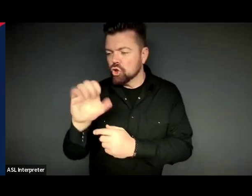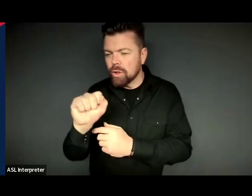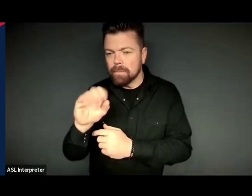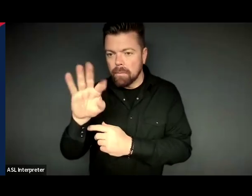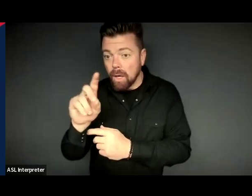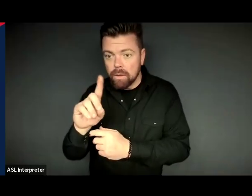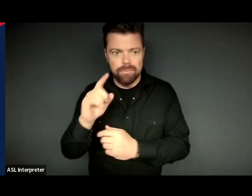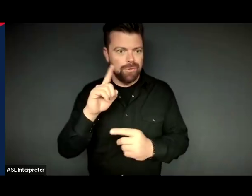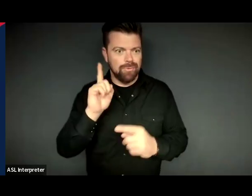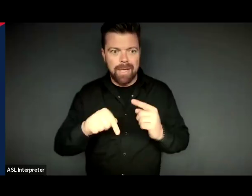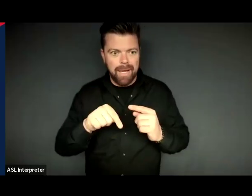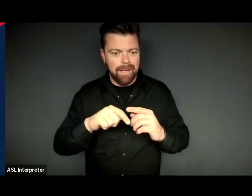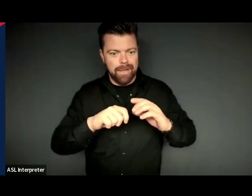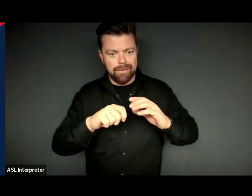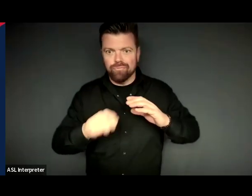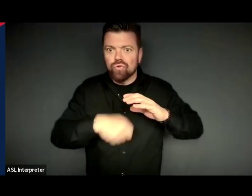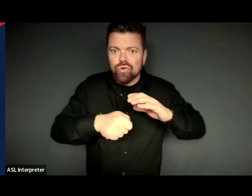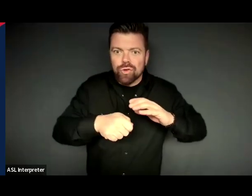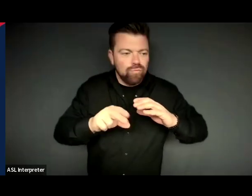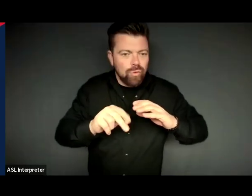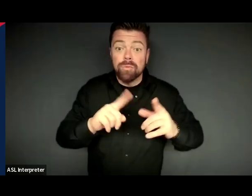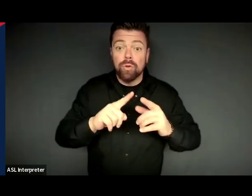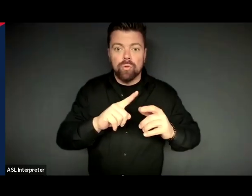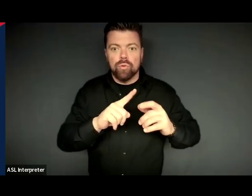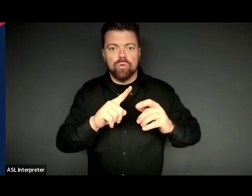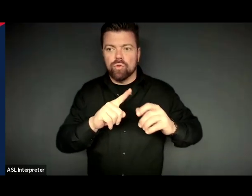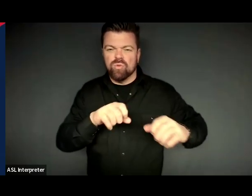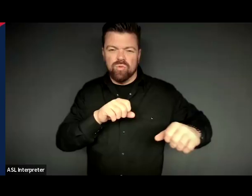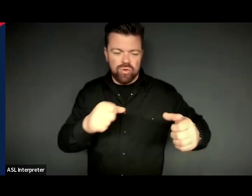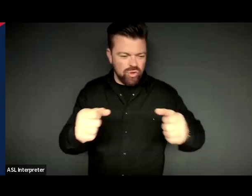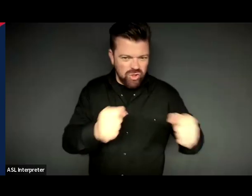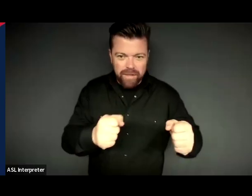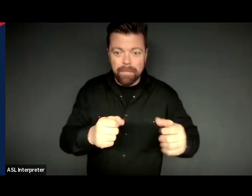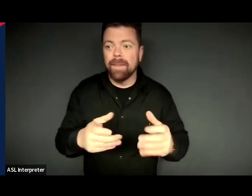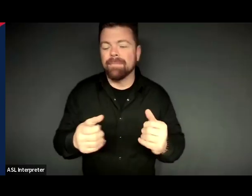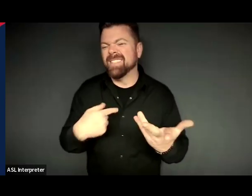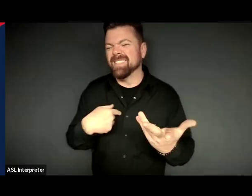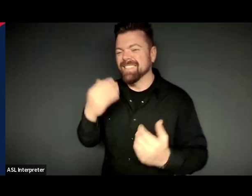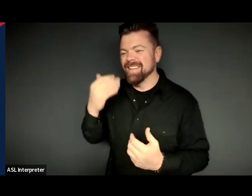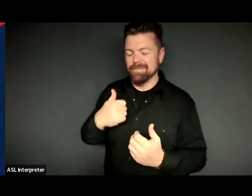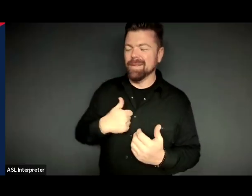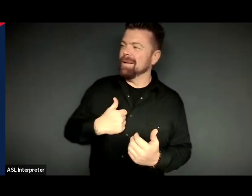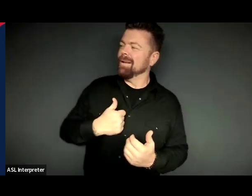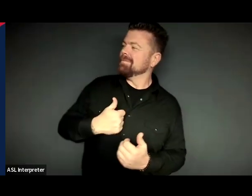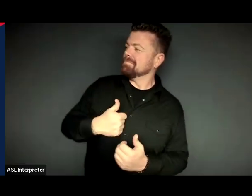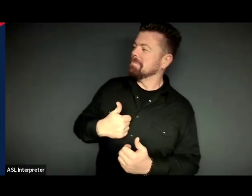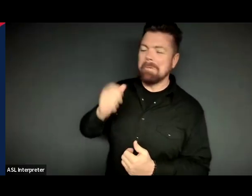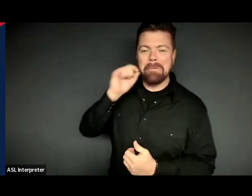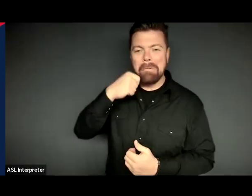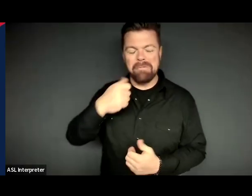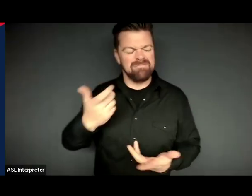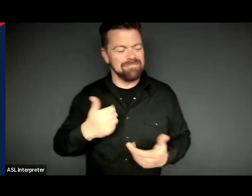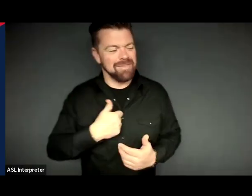shake it. So that's an easy way to remember. I entertain myself. What can I say? And on the